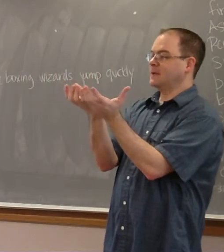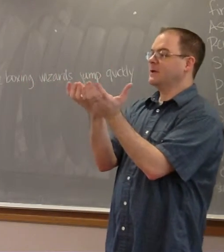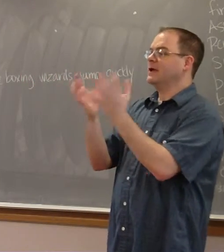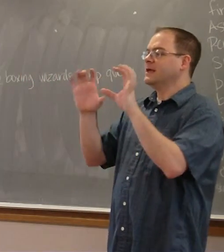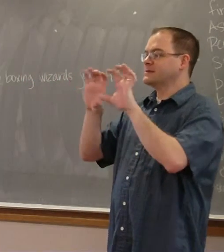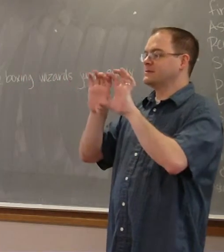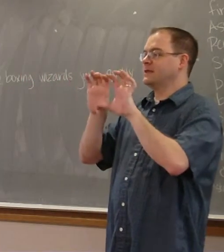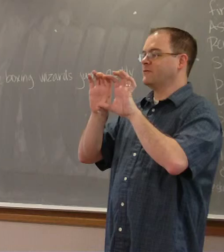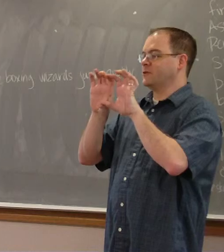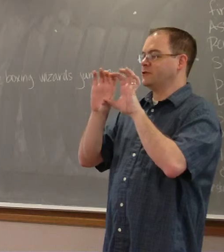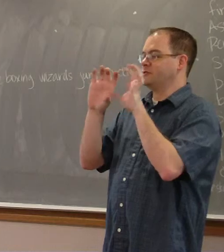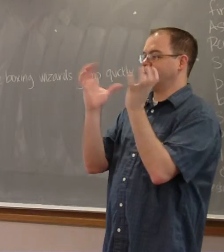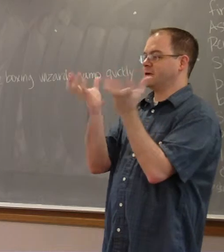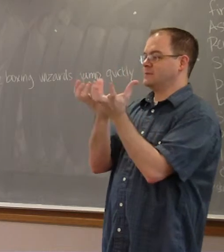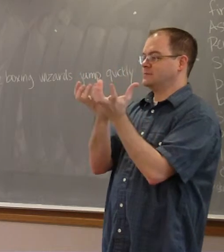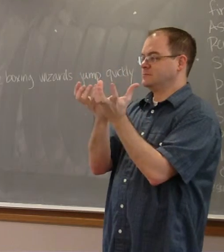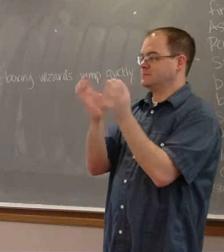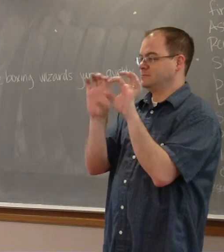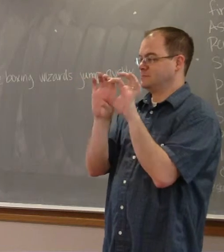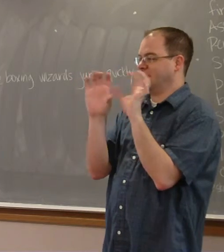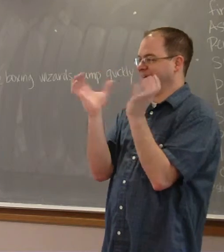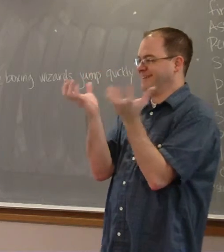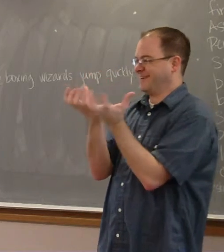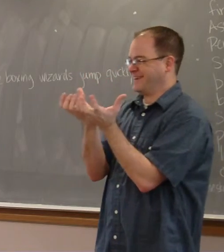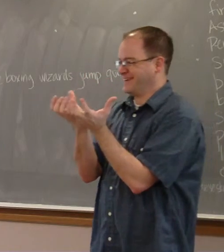Yeah, think of a huge donut.